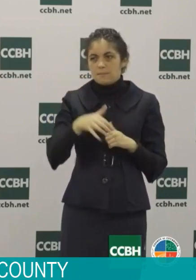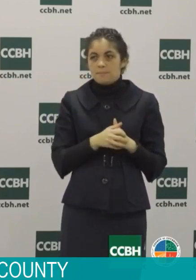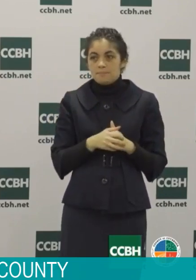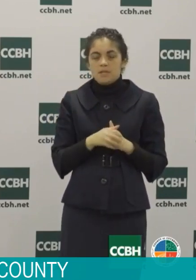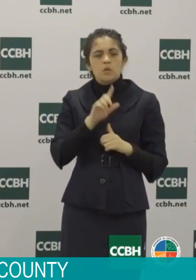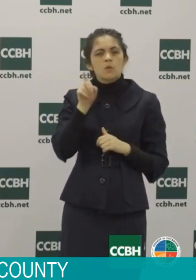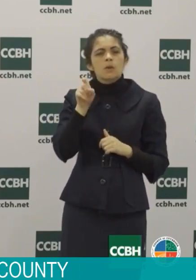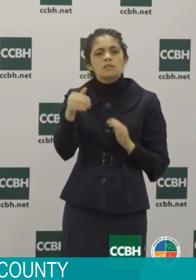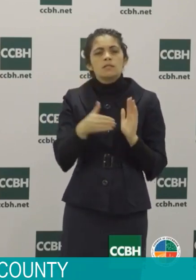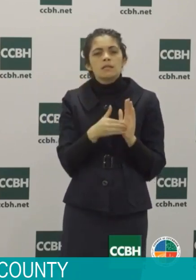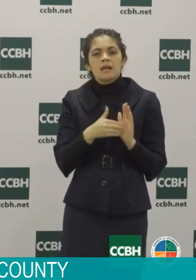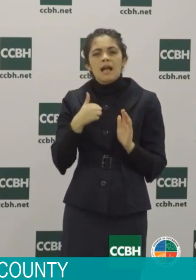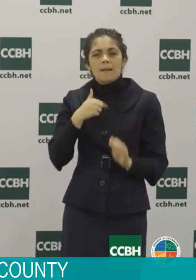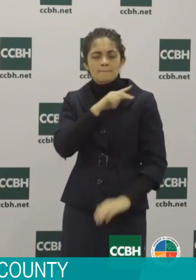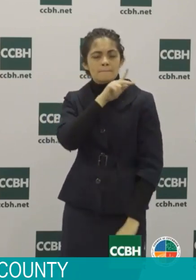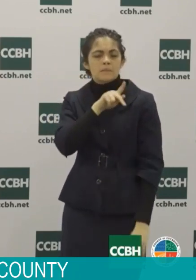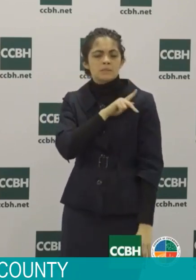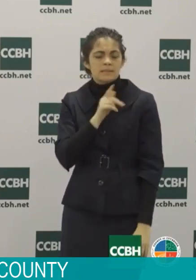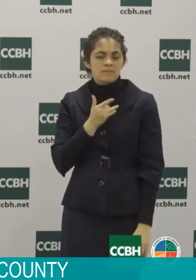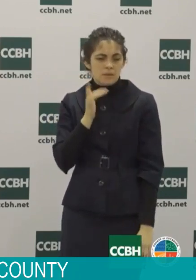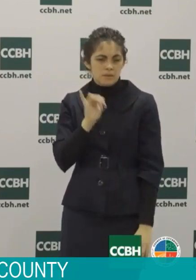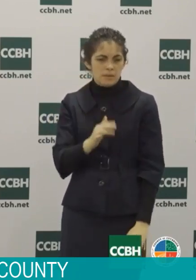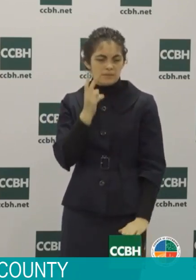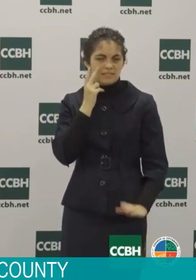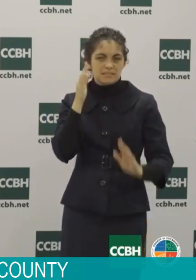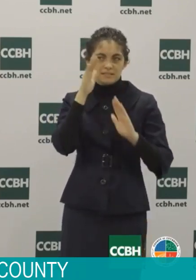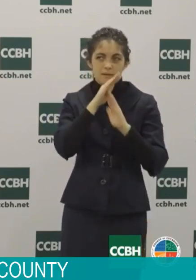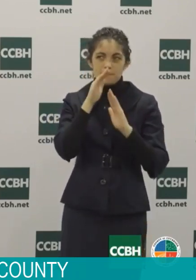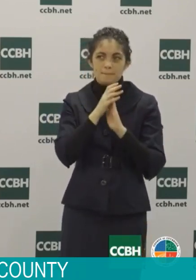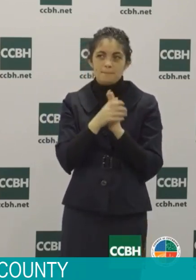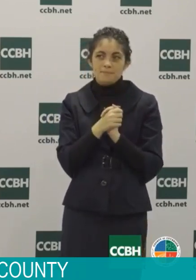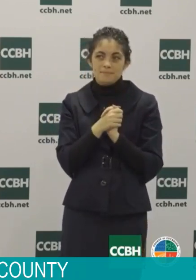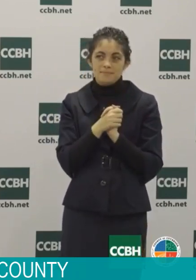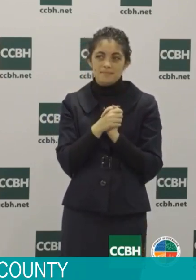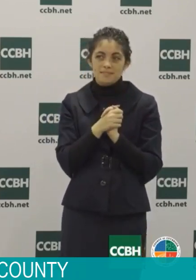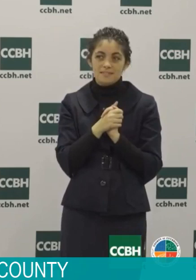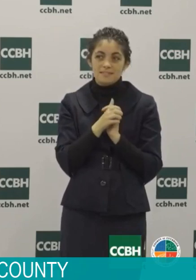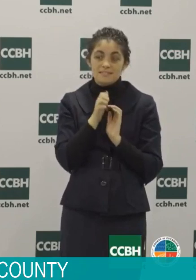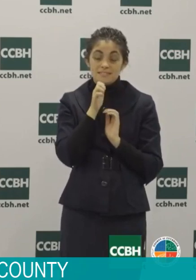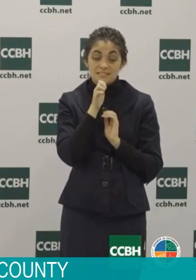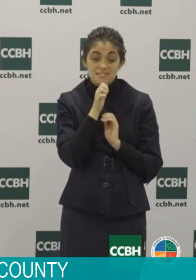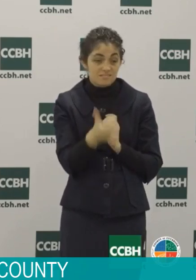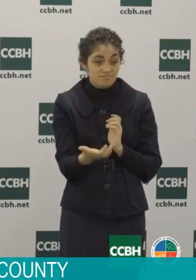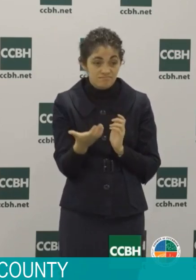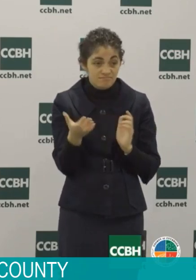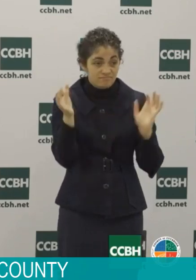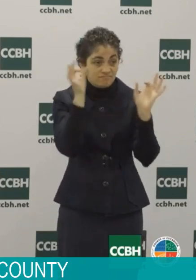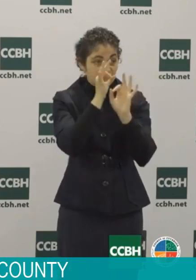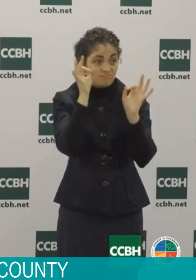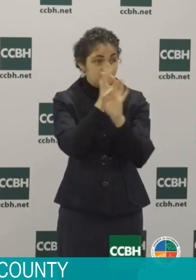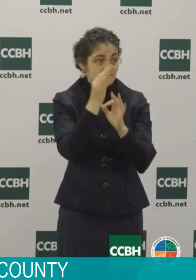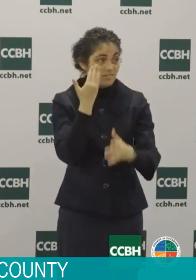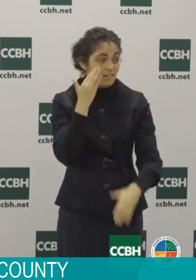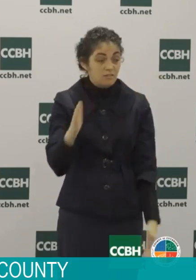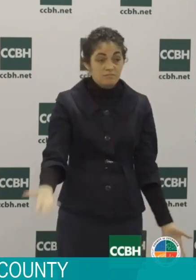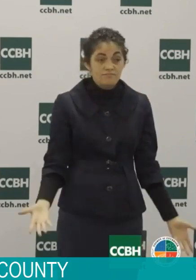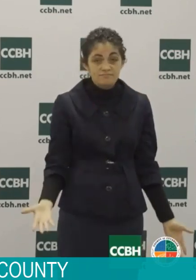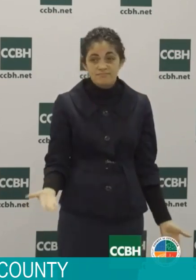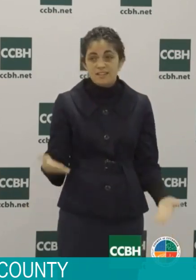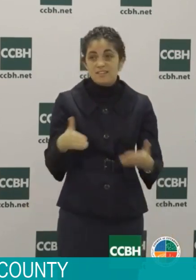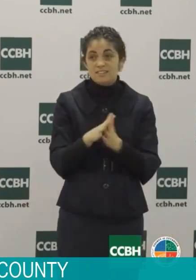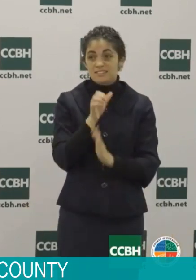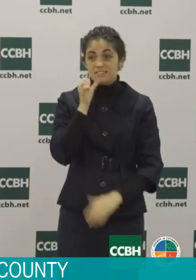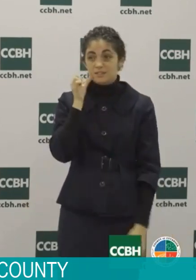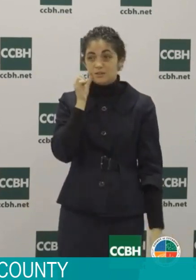so the question is, when do I personally think we're going to see the top of the curve? I really don't know. I wish I did. I was asked that